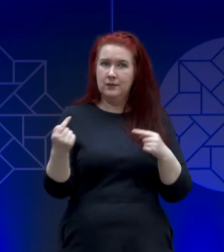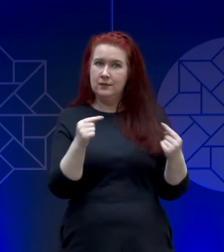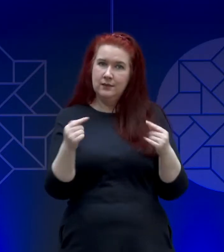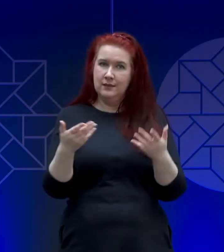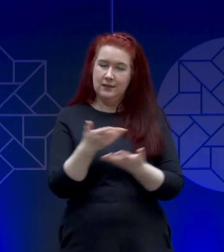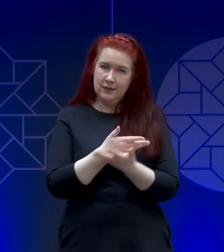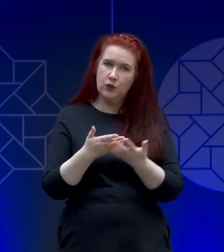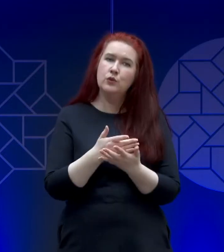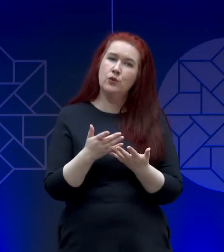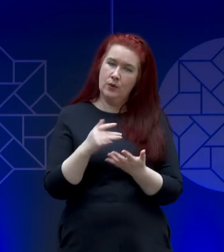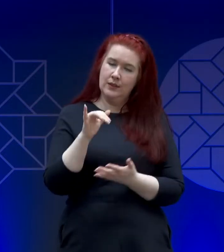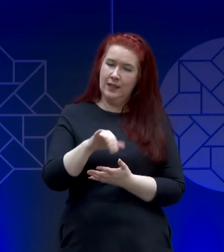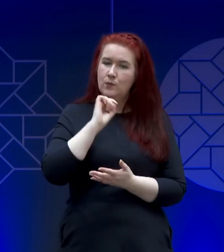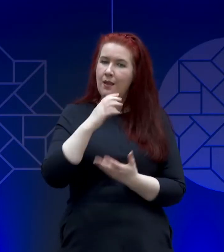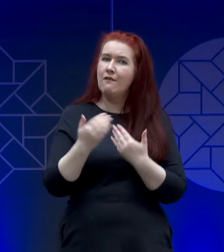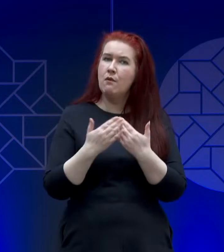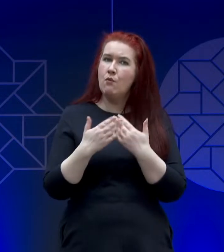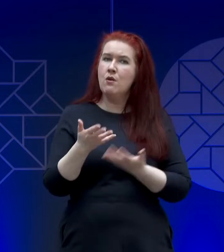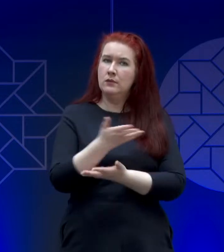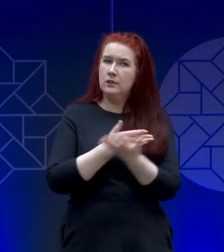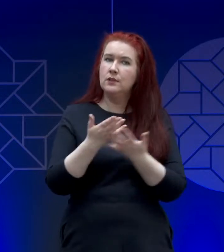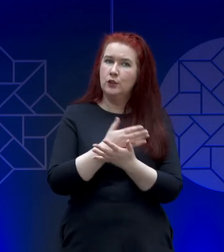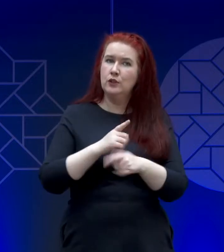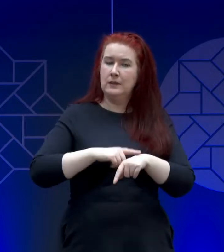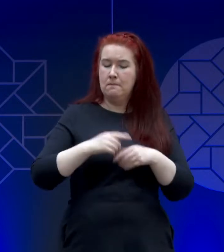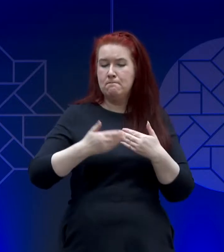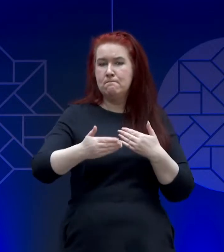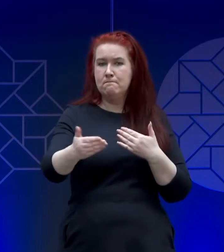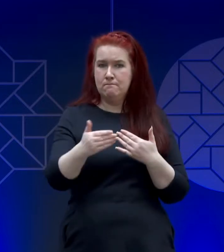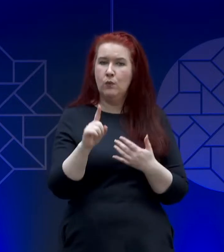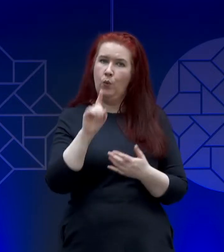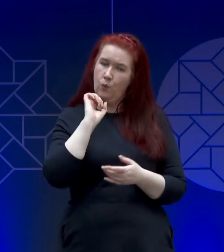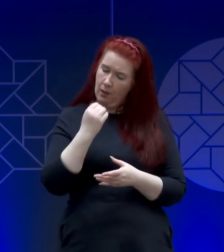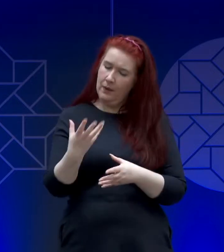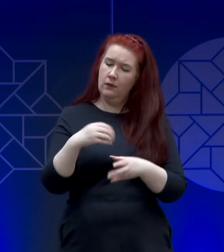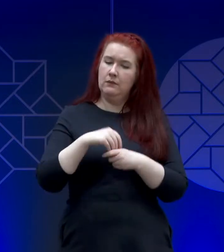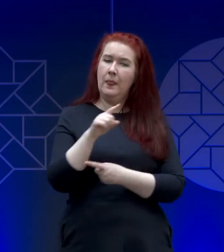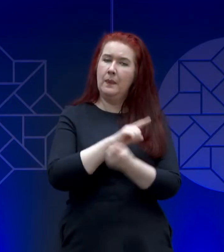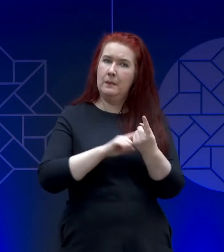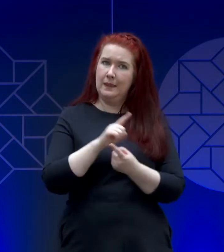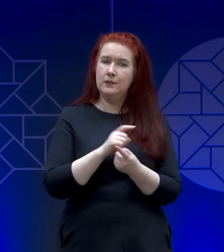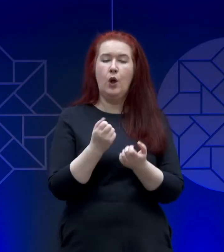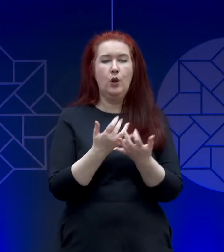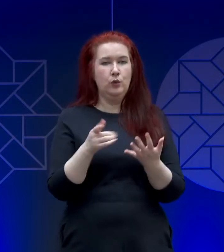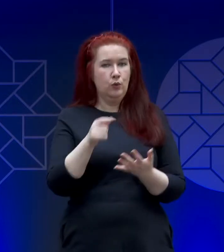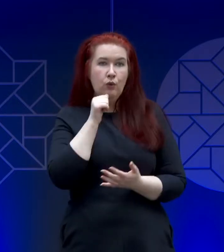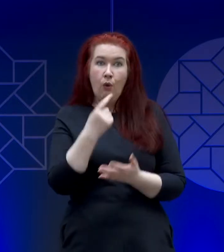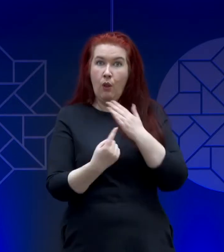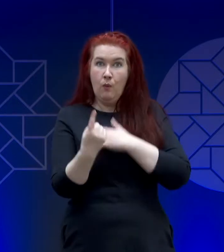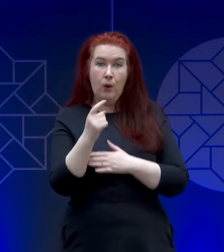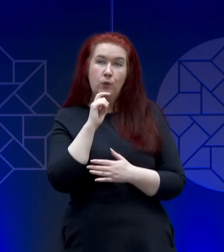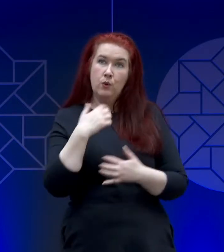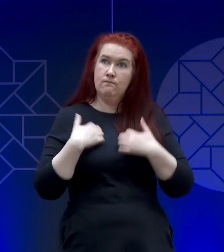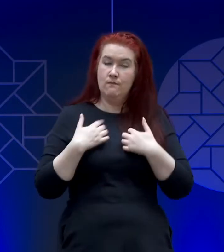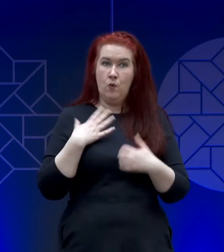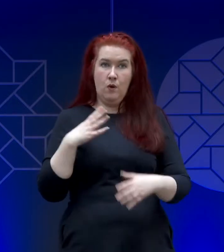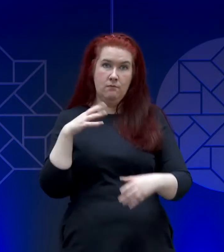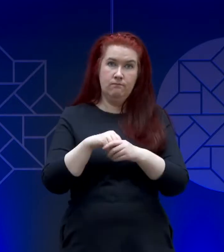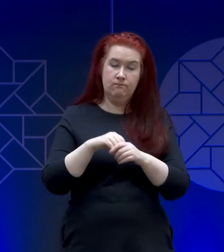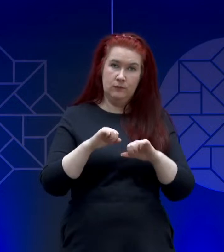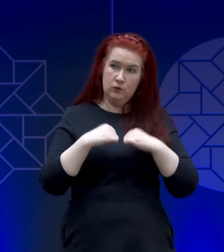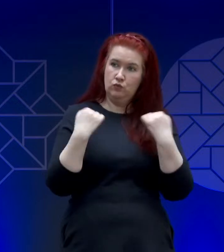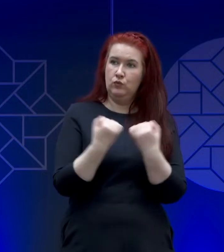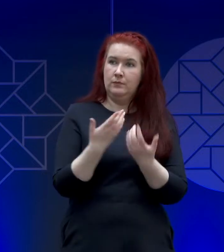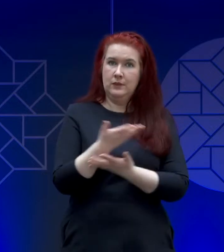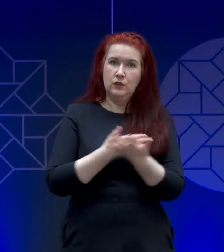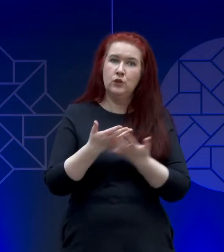sense of purpose. So be assured, there's lots, there's lots and lots of interested parties. We've got together to get working together to